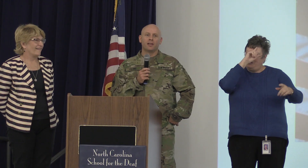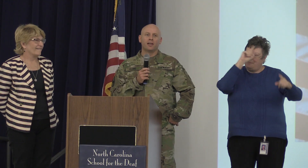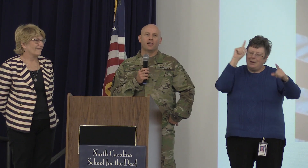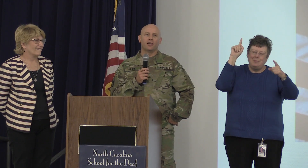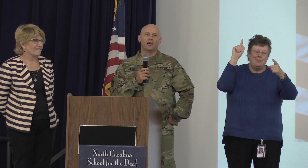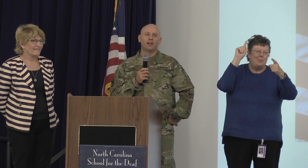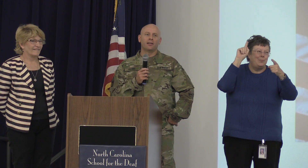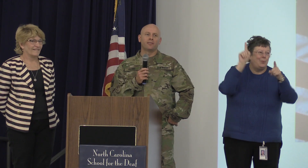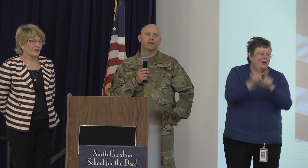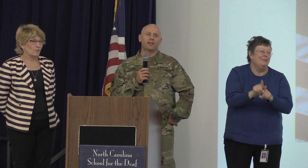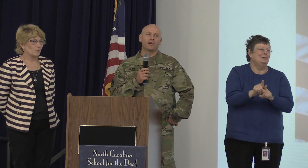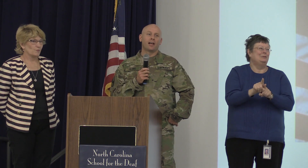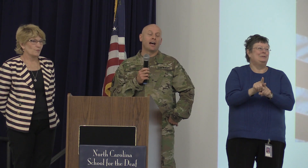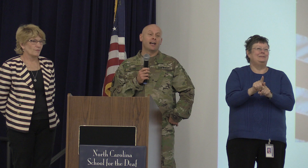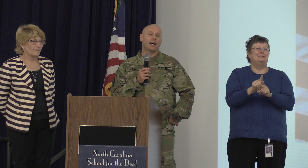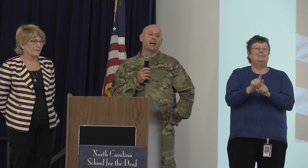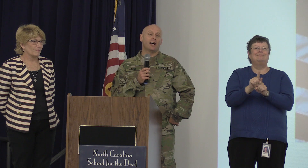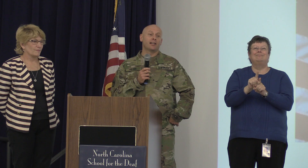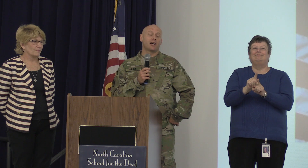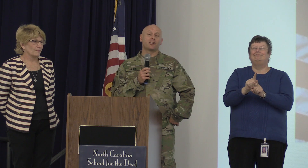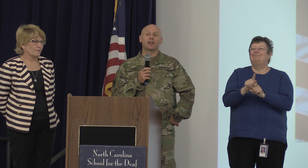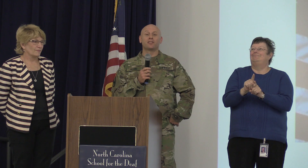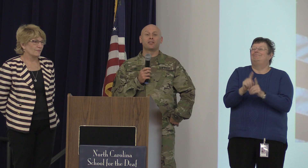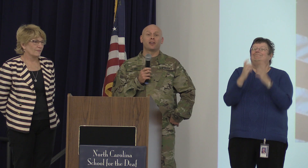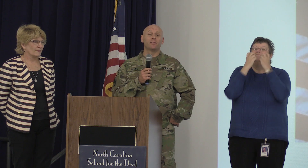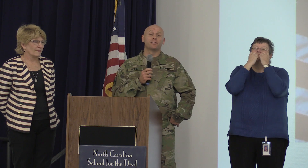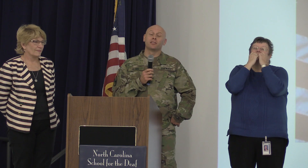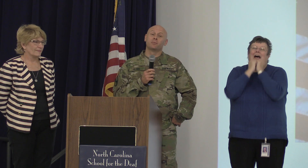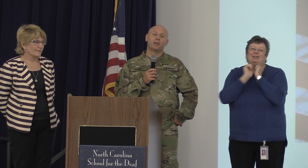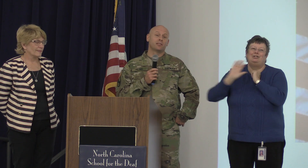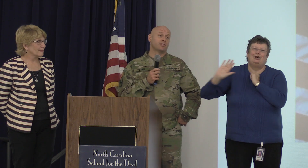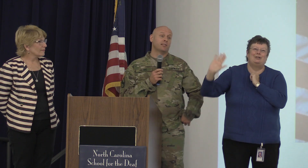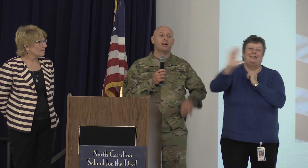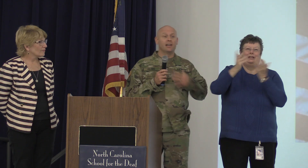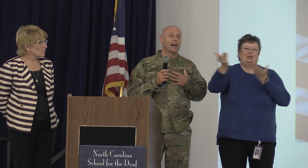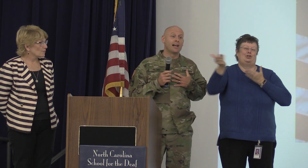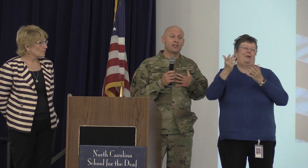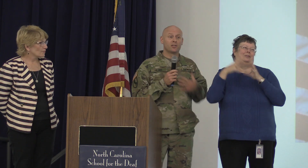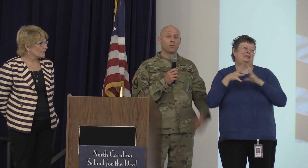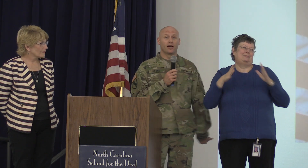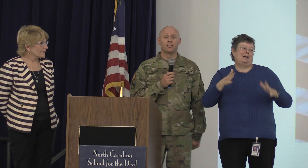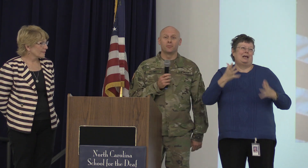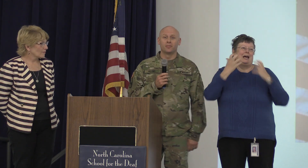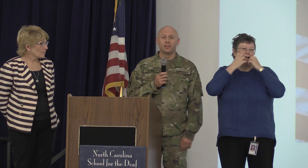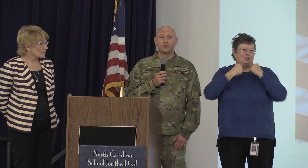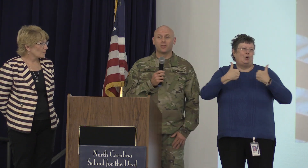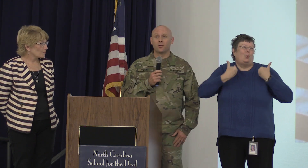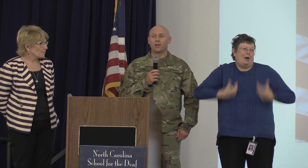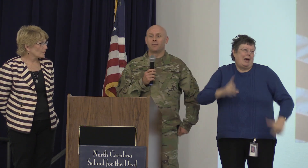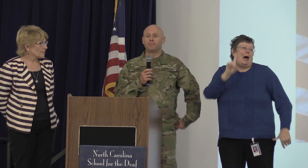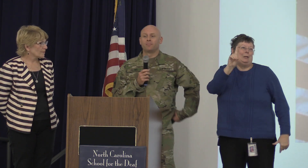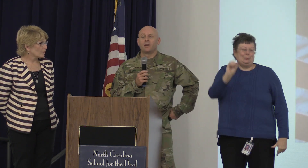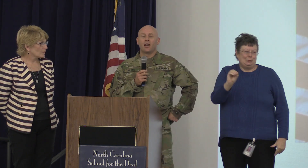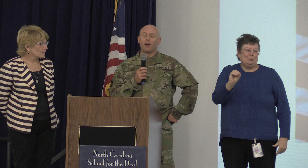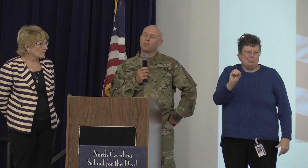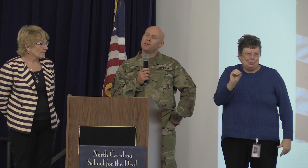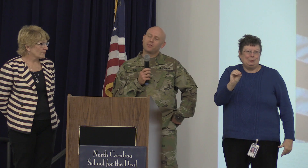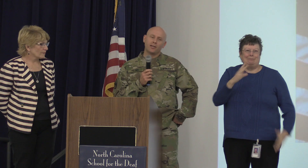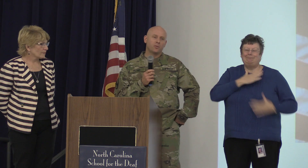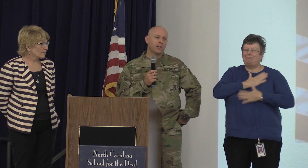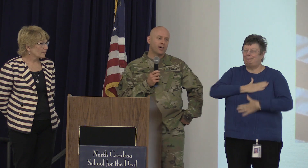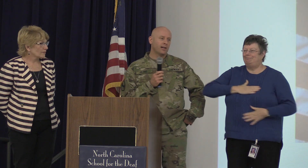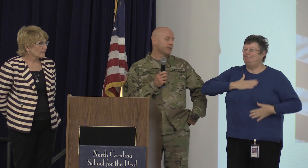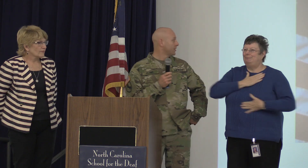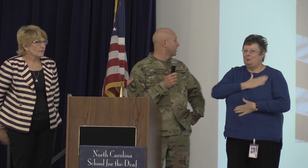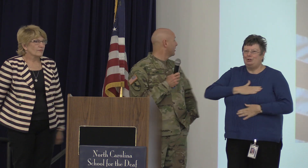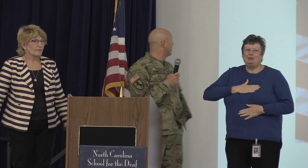brothers, and I cherish their service just as much as I cherish what I do. So I